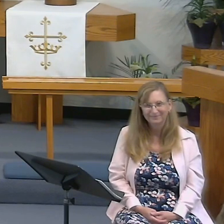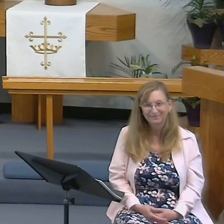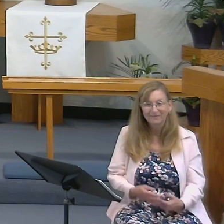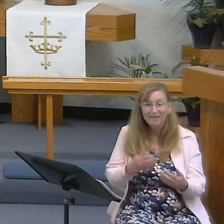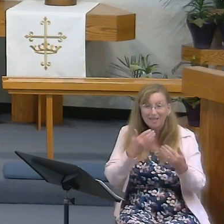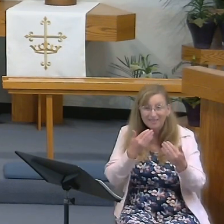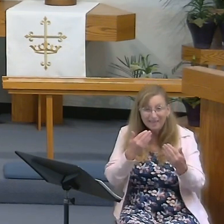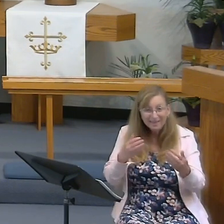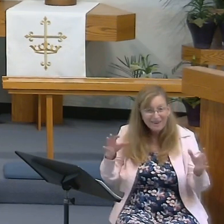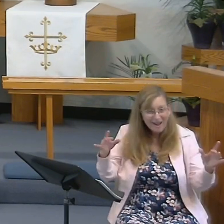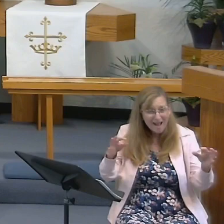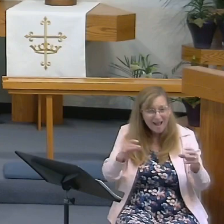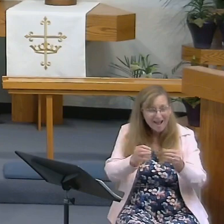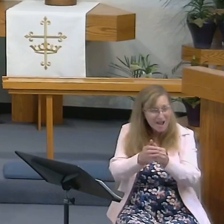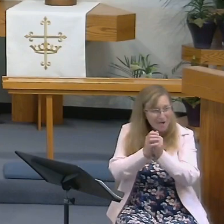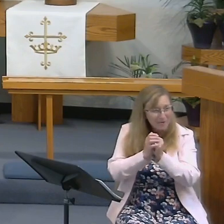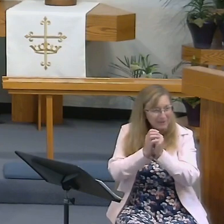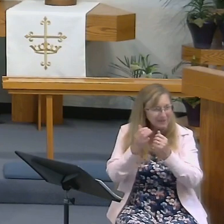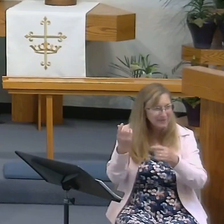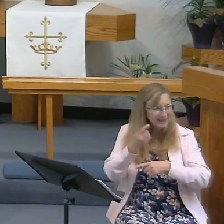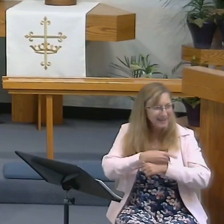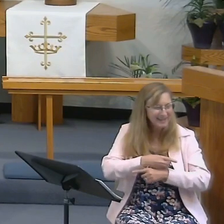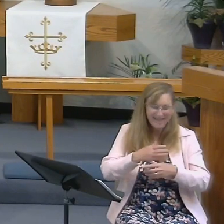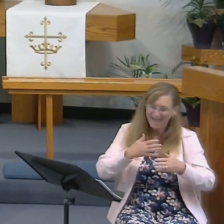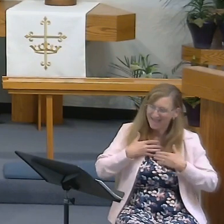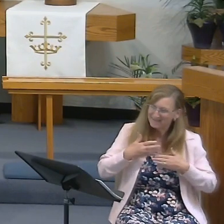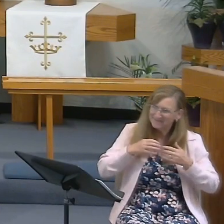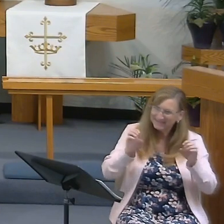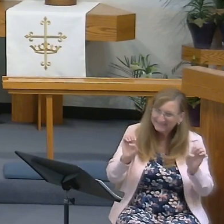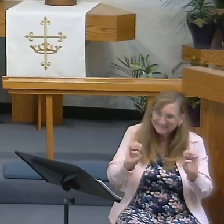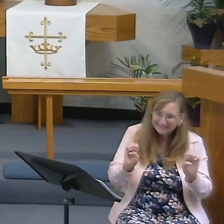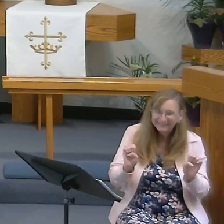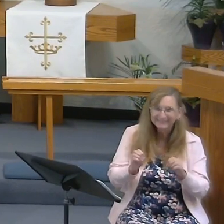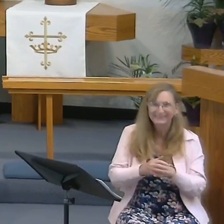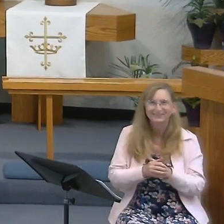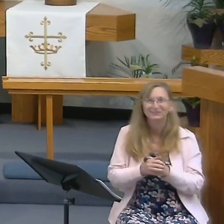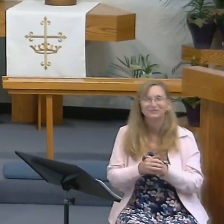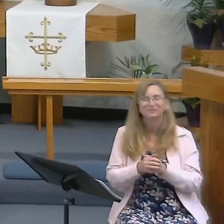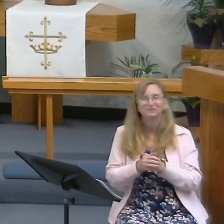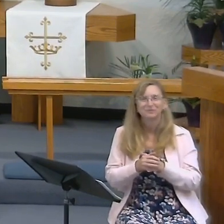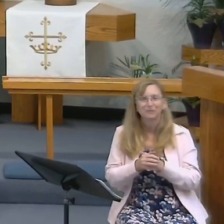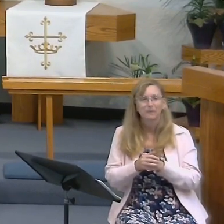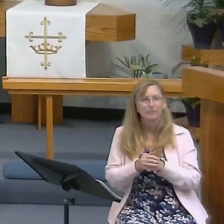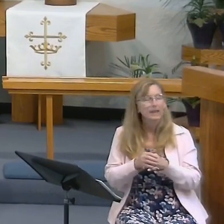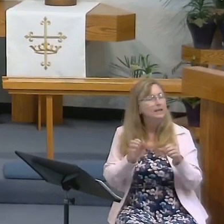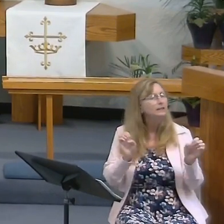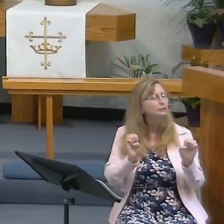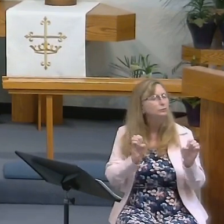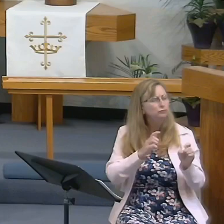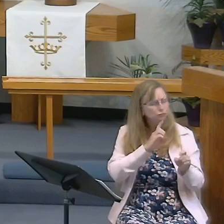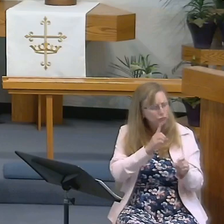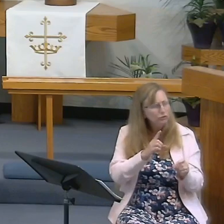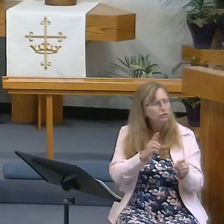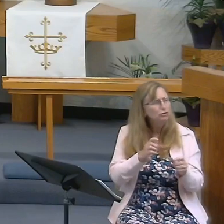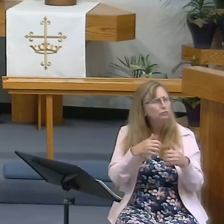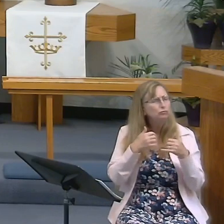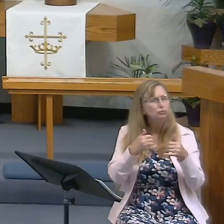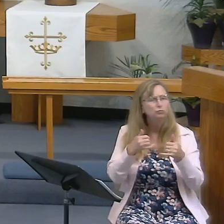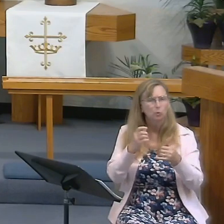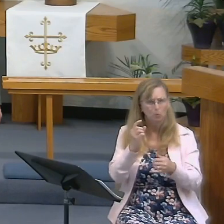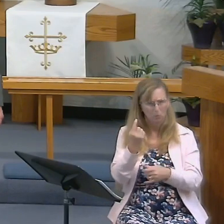Thank you for being in worship with us today. Happy Easter to all of you. Easter really deserves more than one